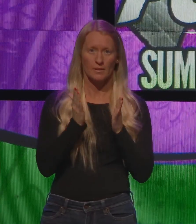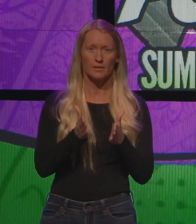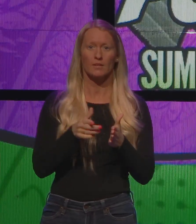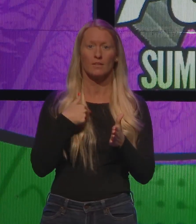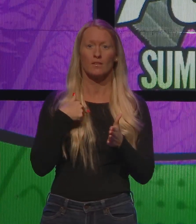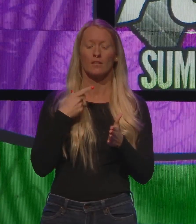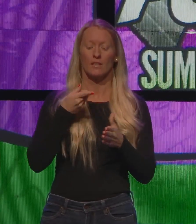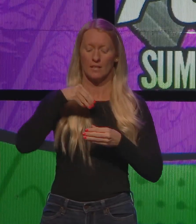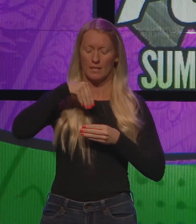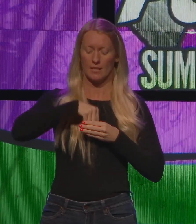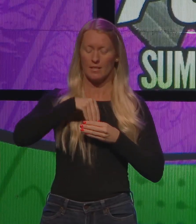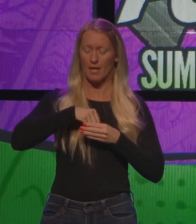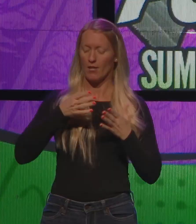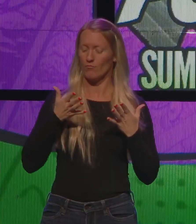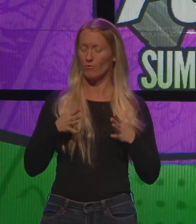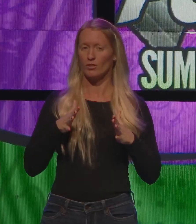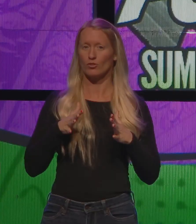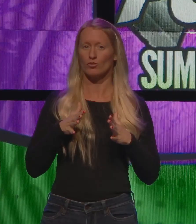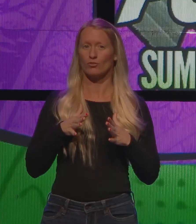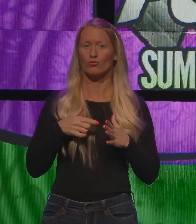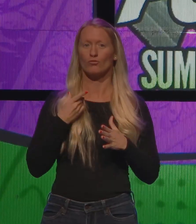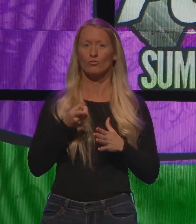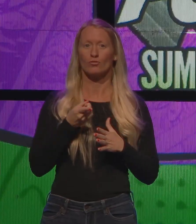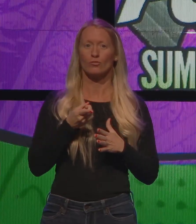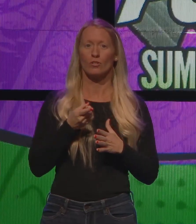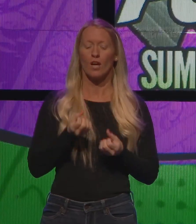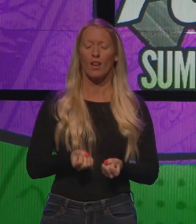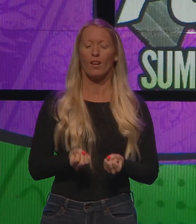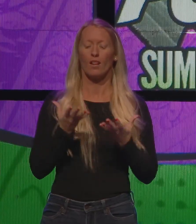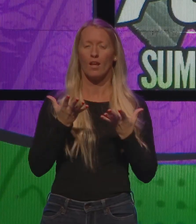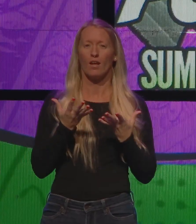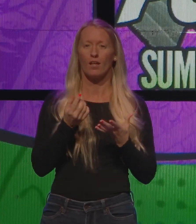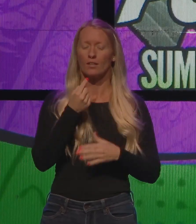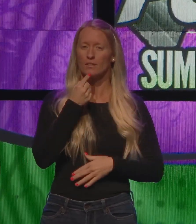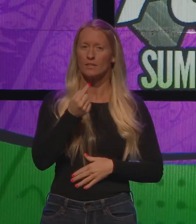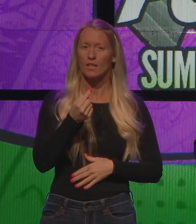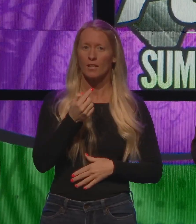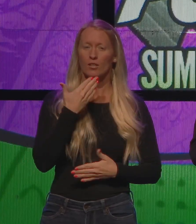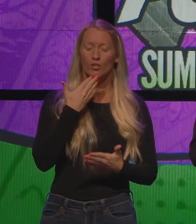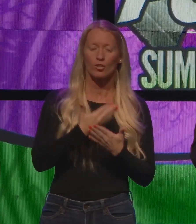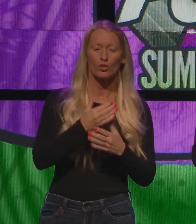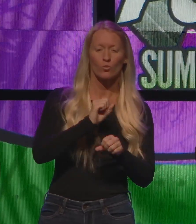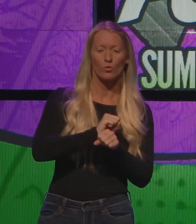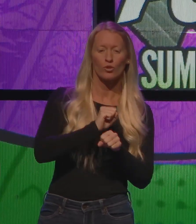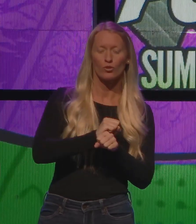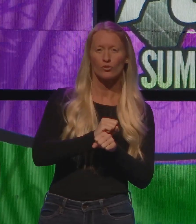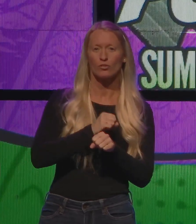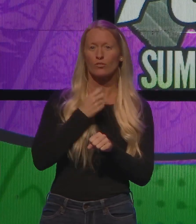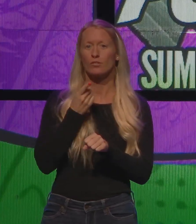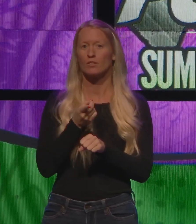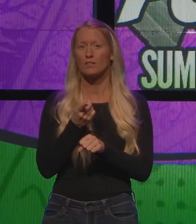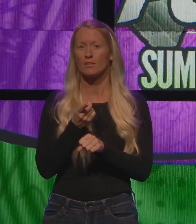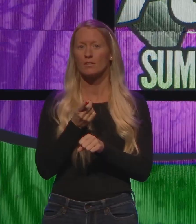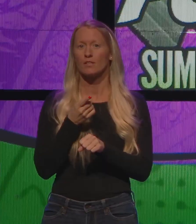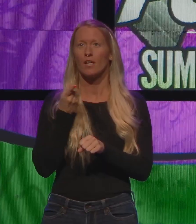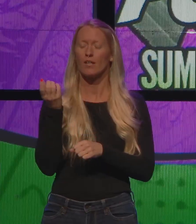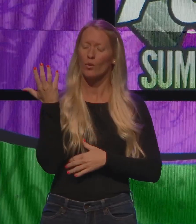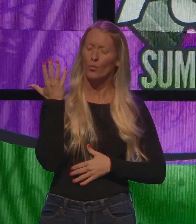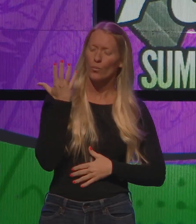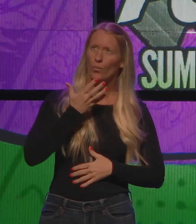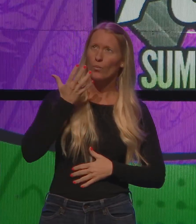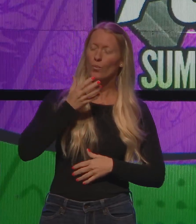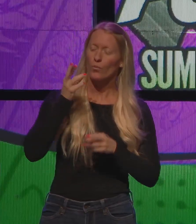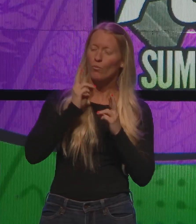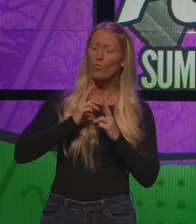I've said a lot about goodness and good works. I've said a lot about being fearfully and wonderfully made, and if you might have zoned out for a few minutes,